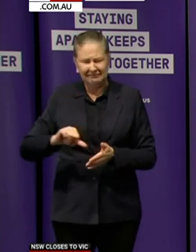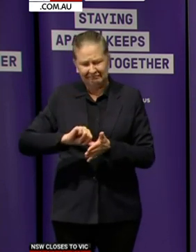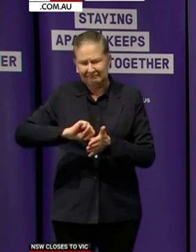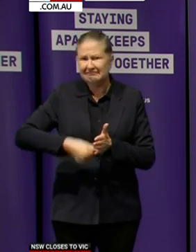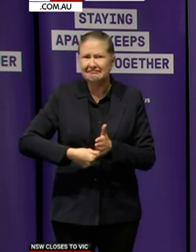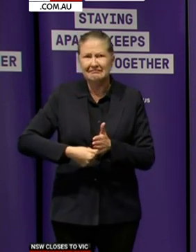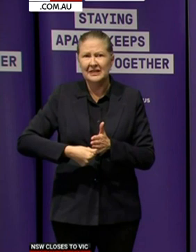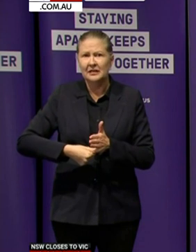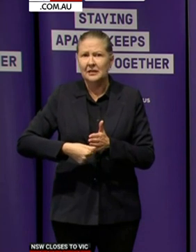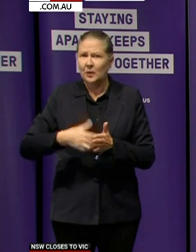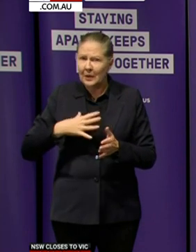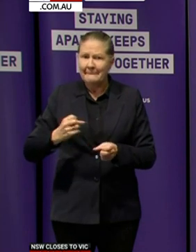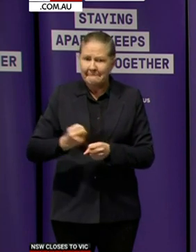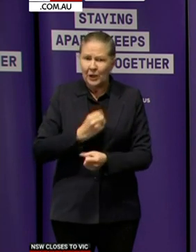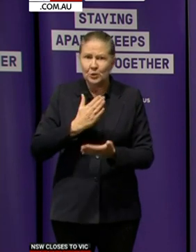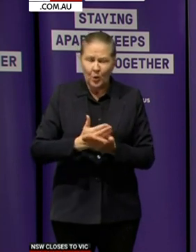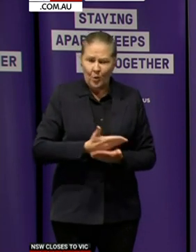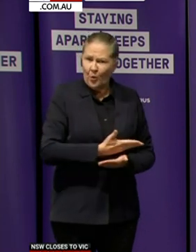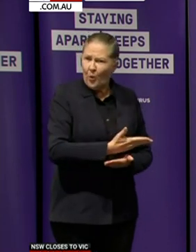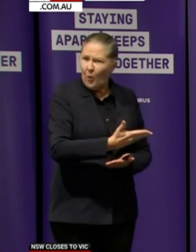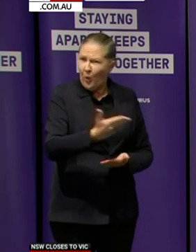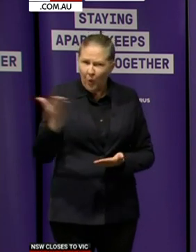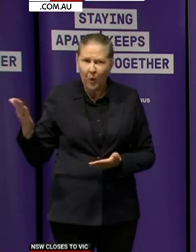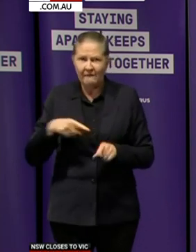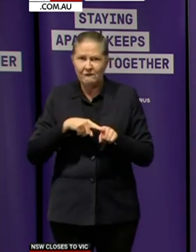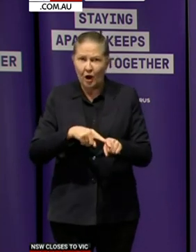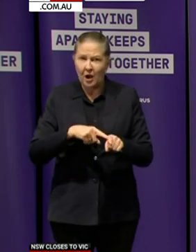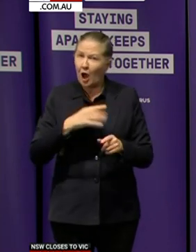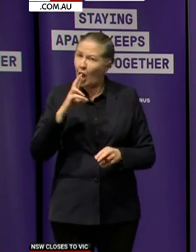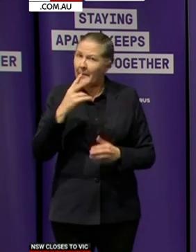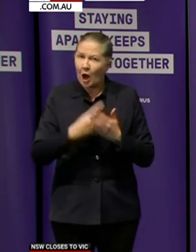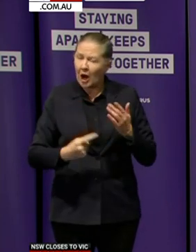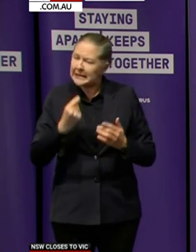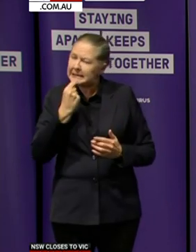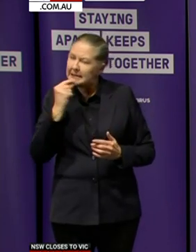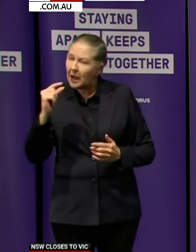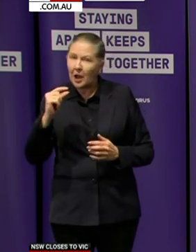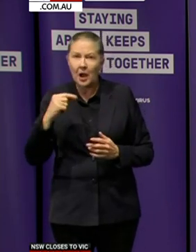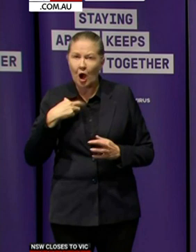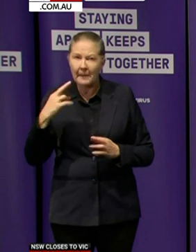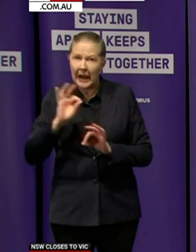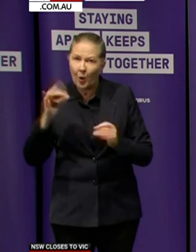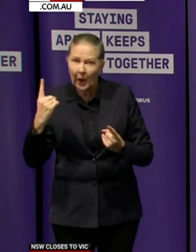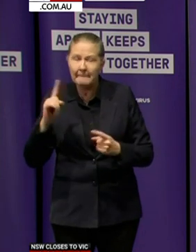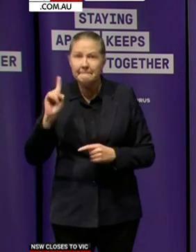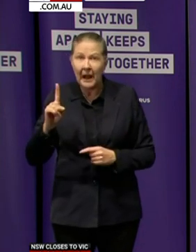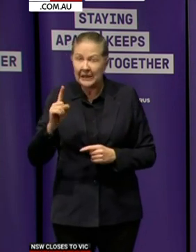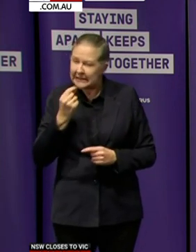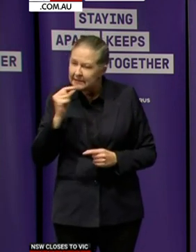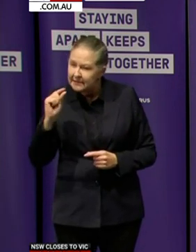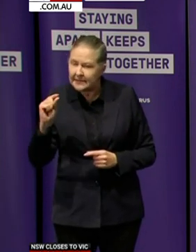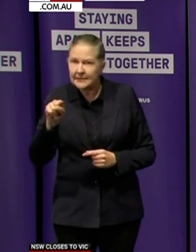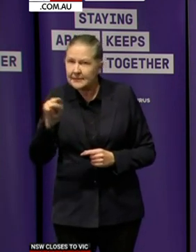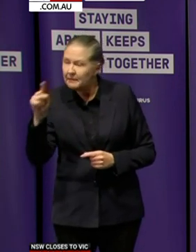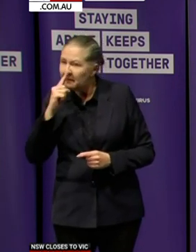sure that anybody, and hopefully it's a very small number, if any, but if there are any Victorians who do the wrong thing, then Victoria Police will be out